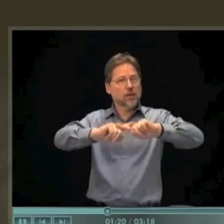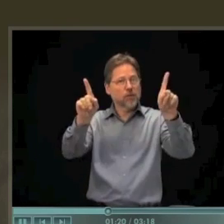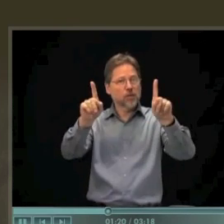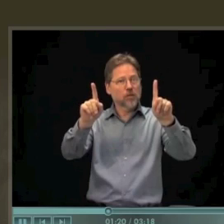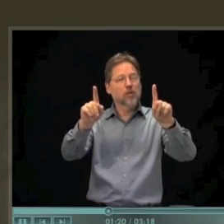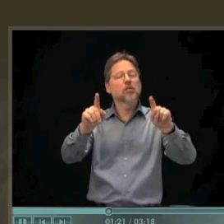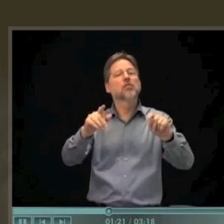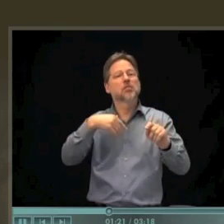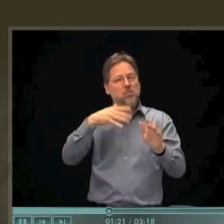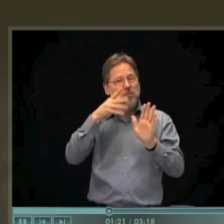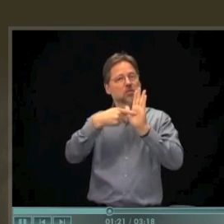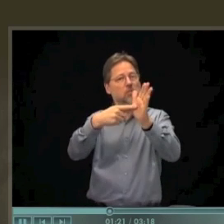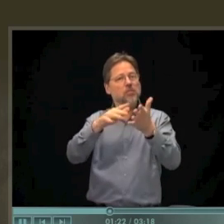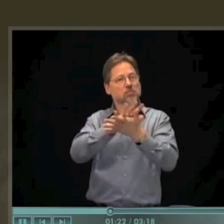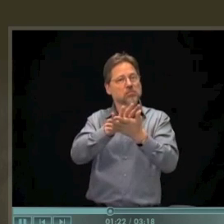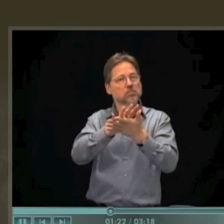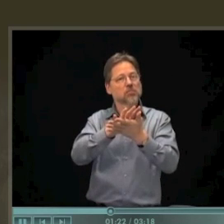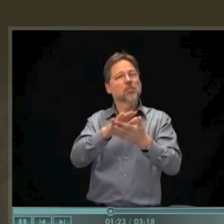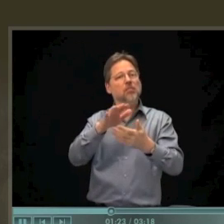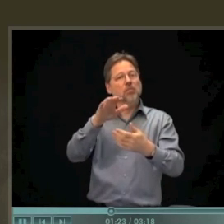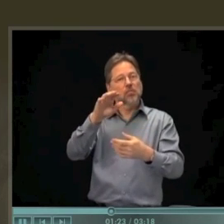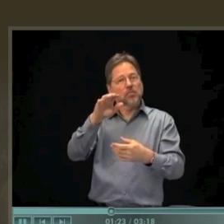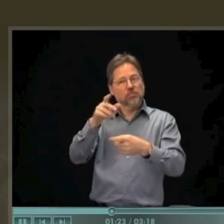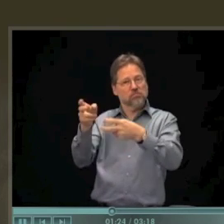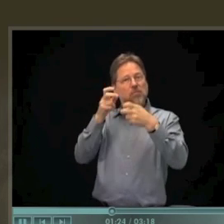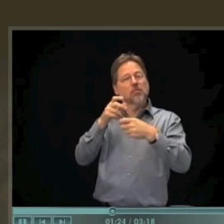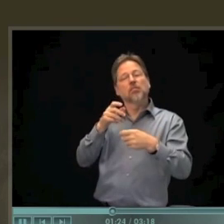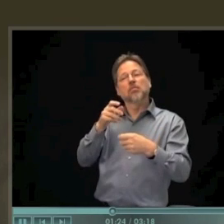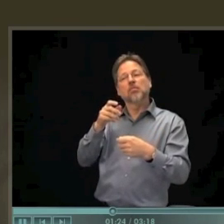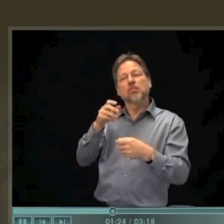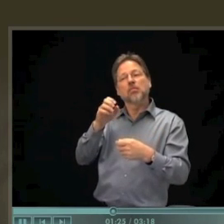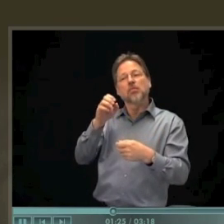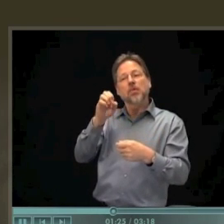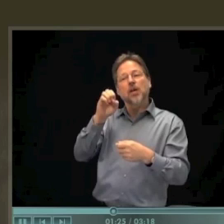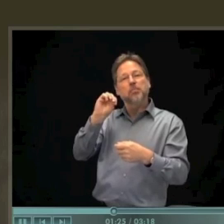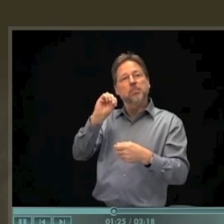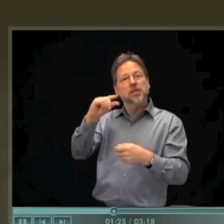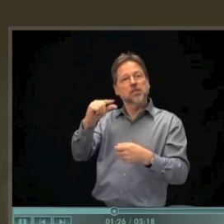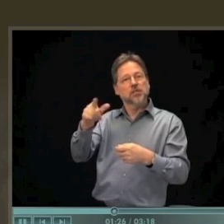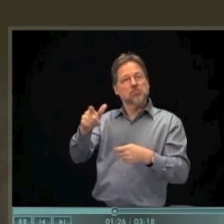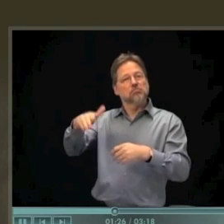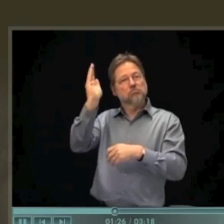name, but in the past they used a different sign, and I'll show you a film clip.